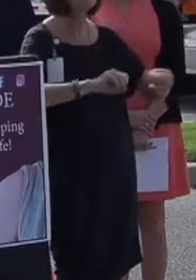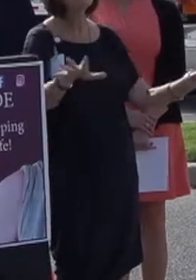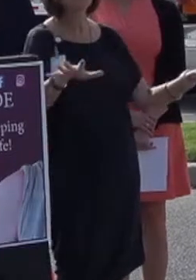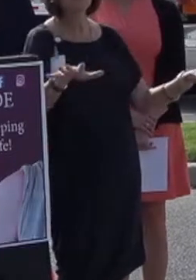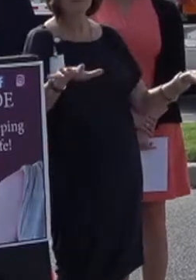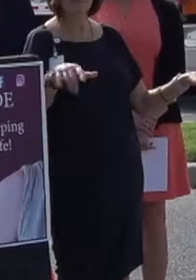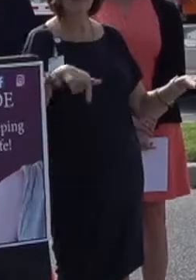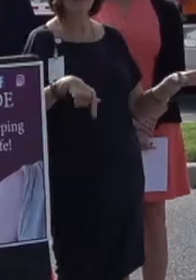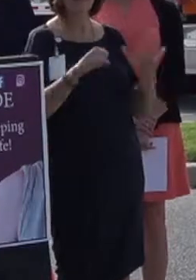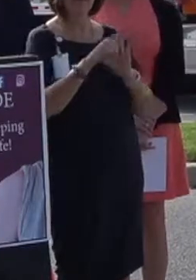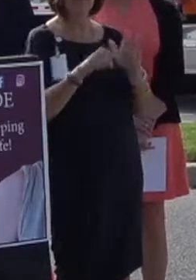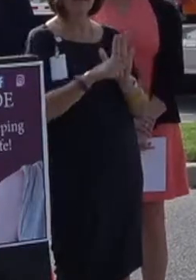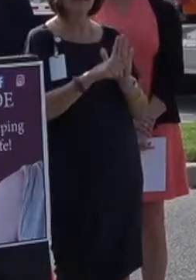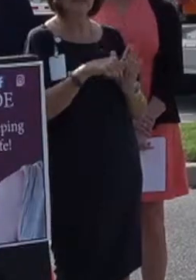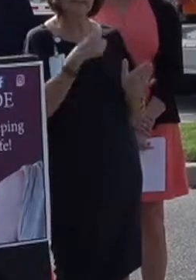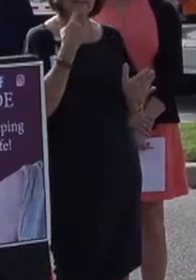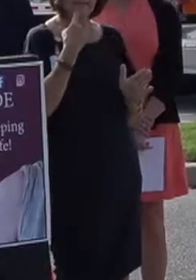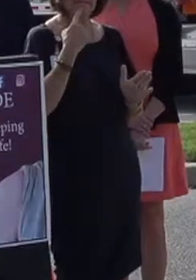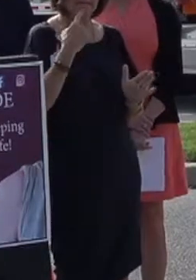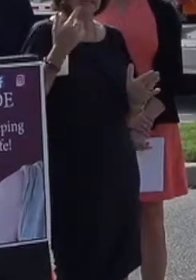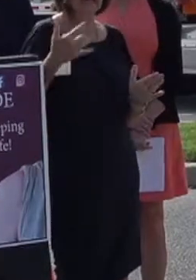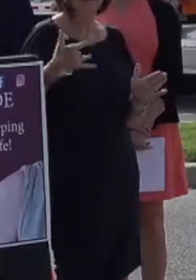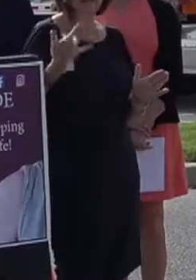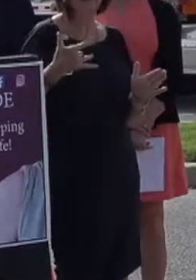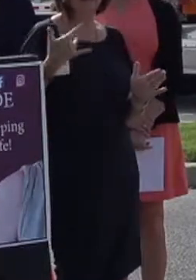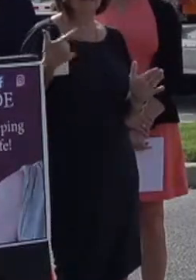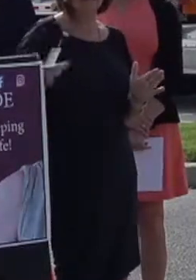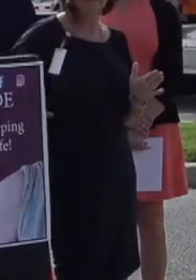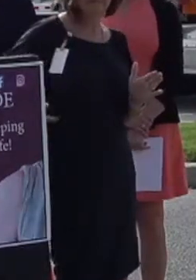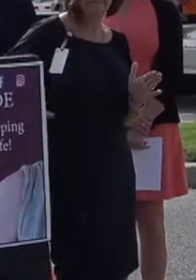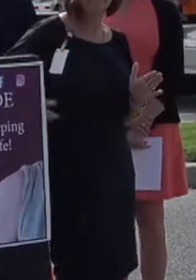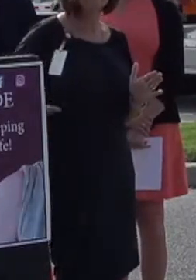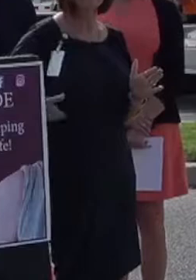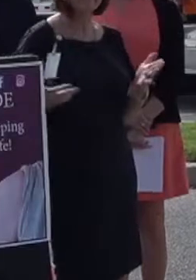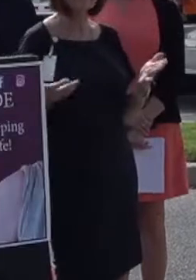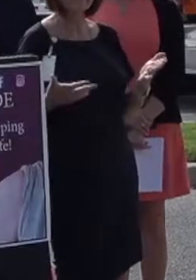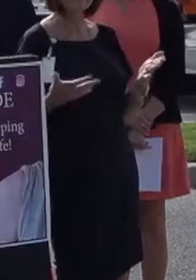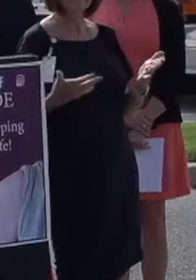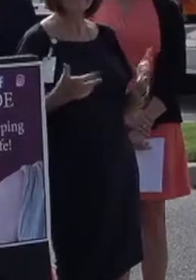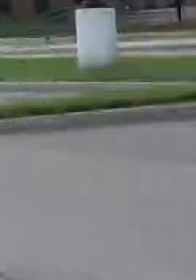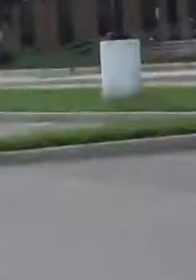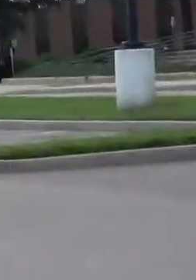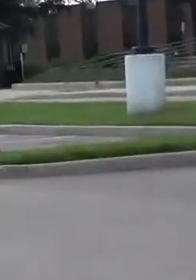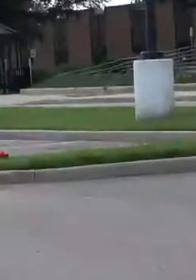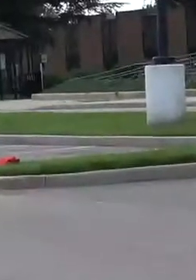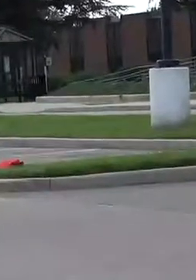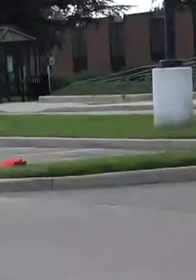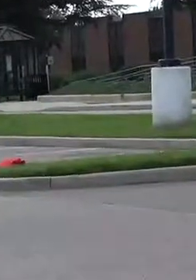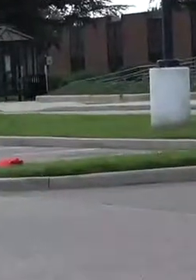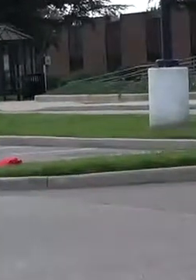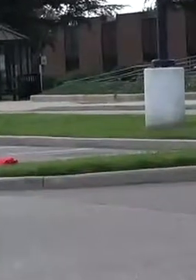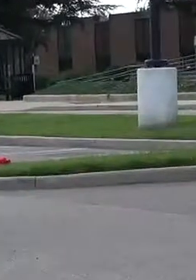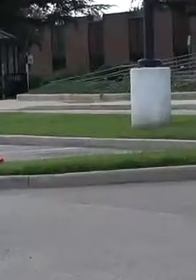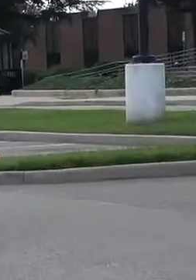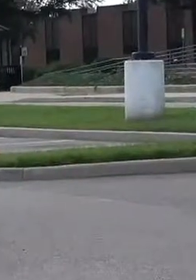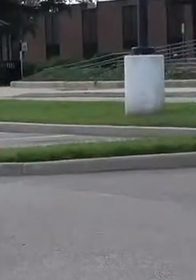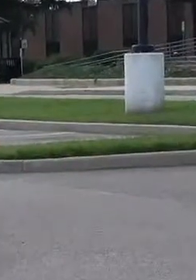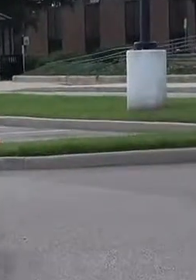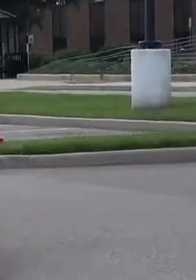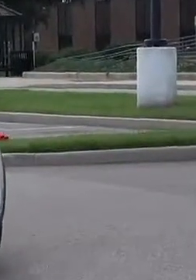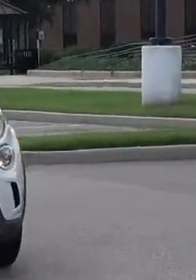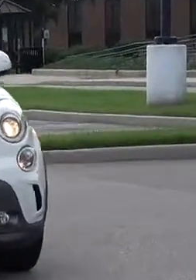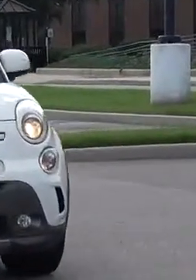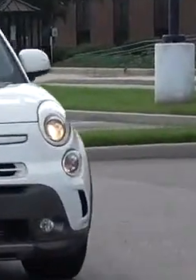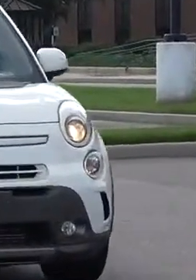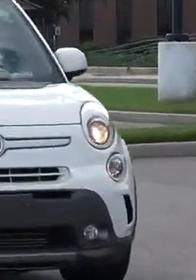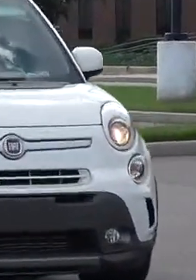said that we are due for another one. And I don't know the science around that other than the last pandemic was probably 100 years